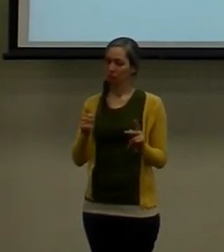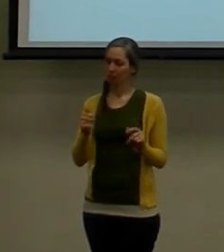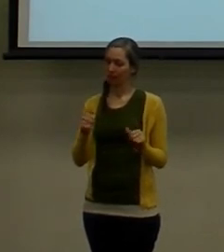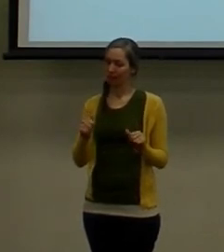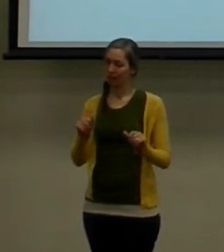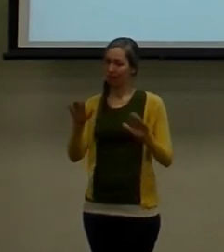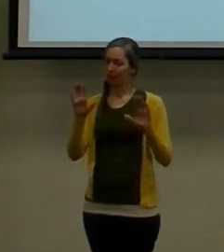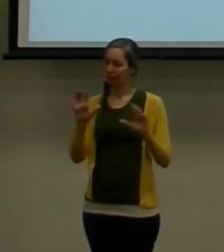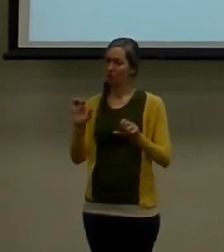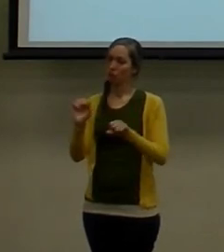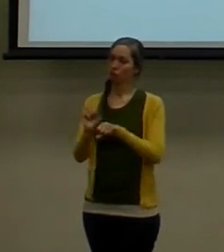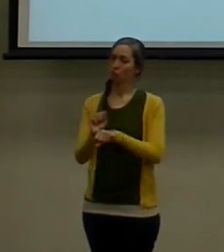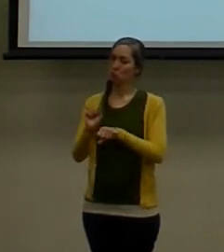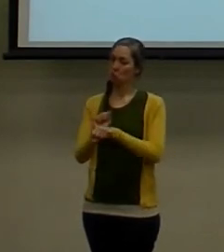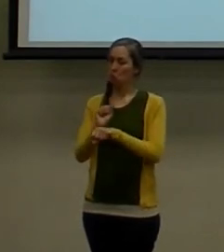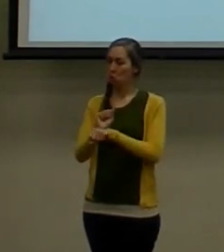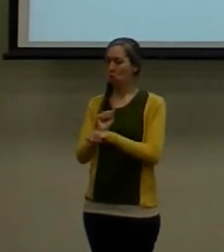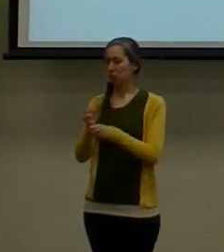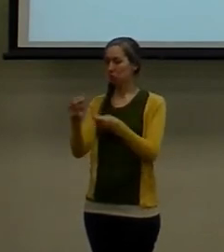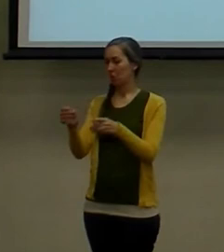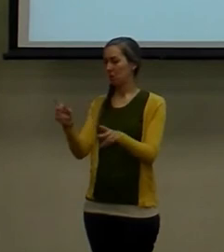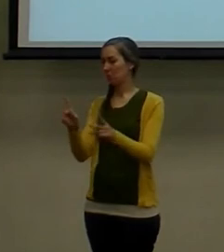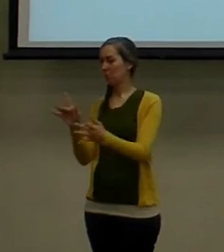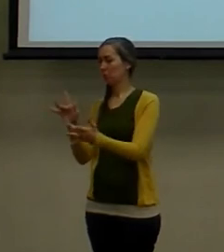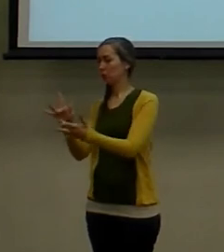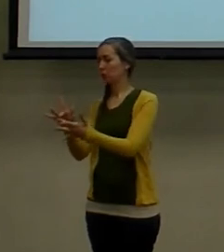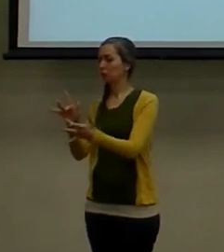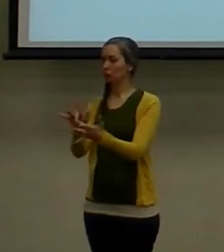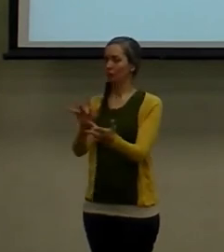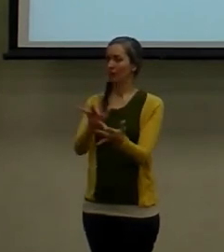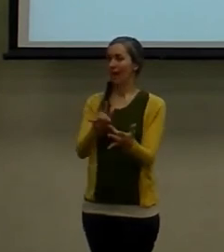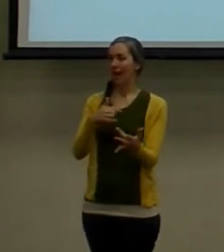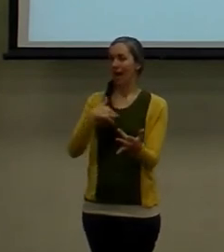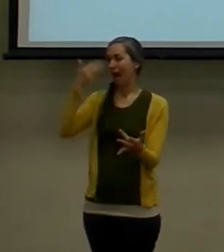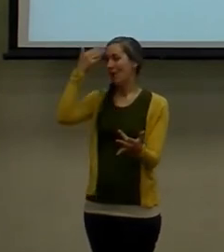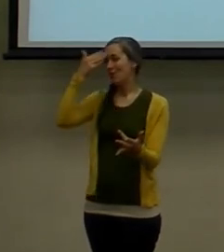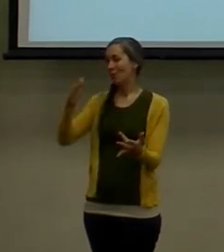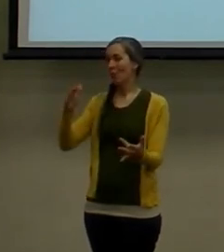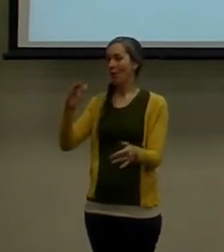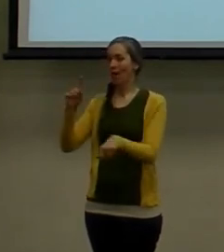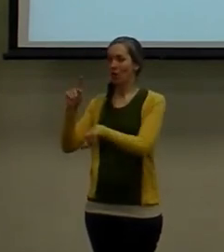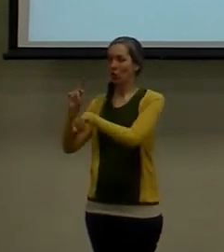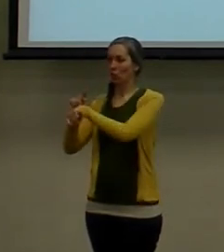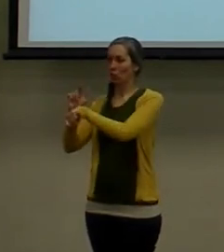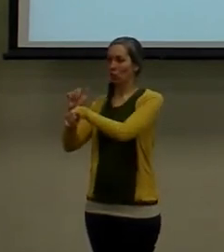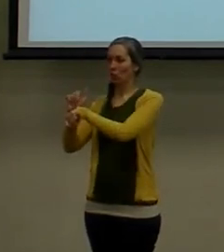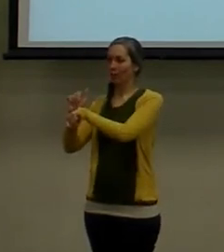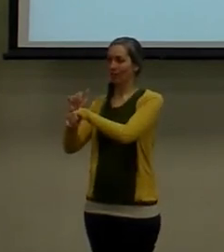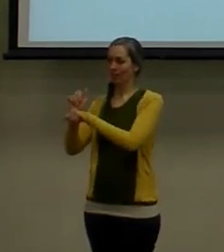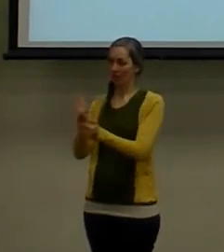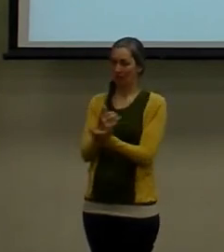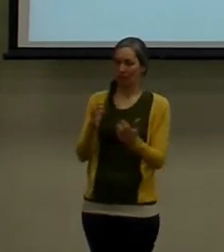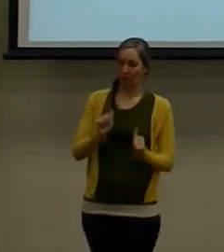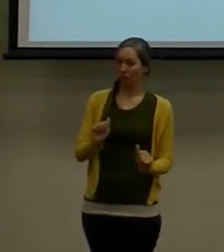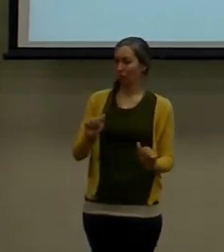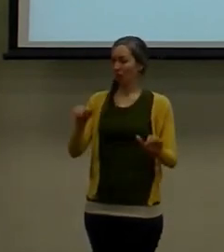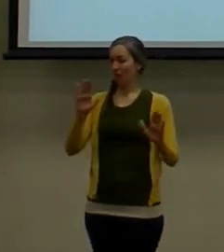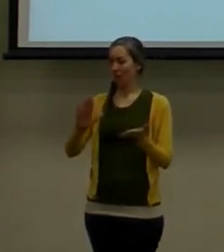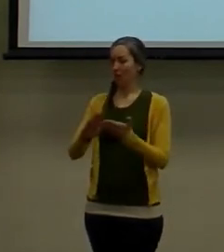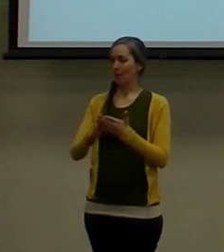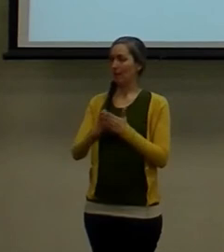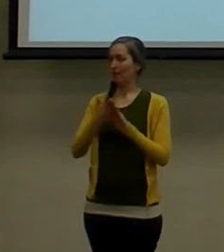to do great work, to reach out to the lost. I don't know why Truth gave up everything and became